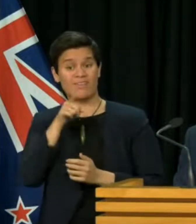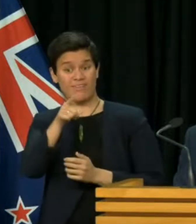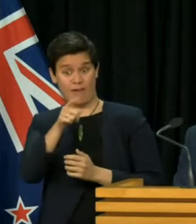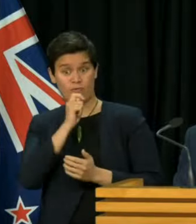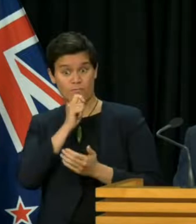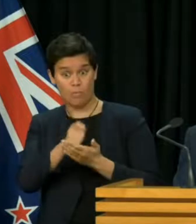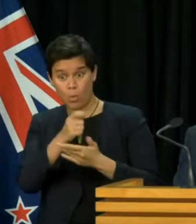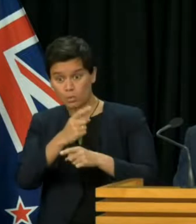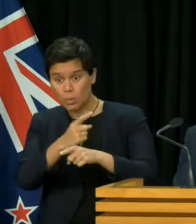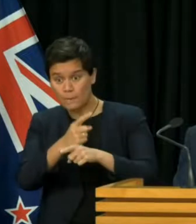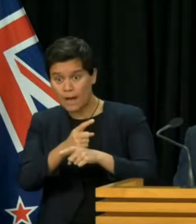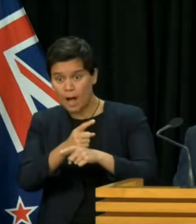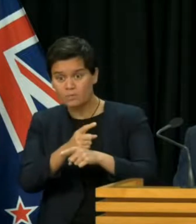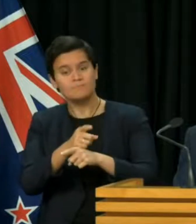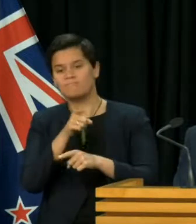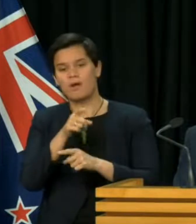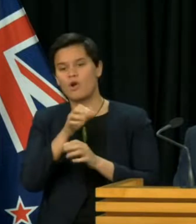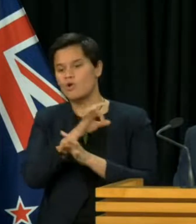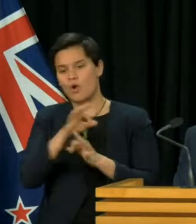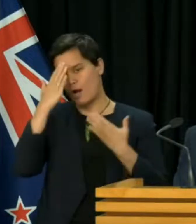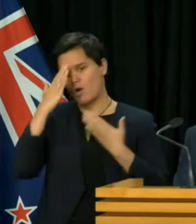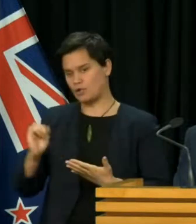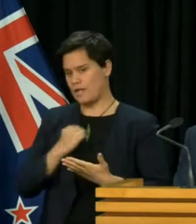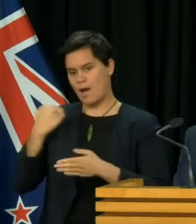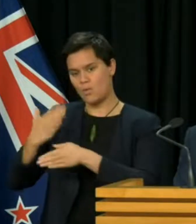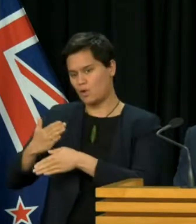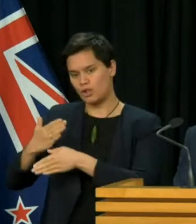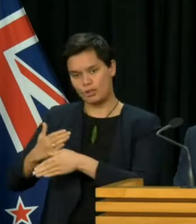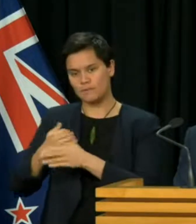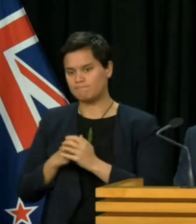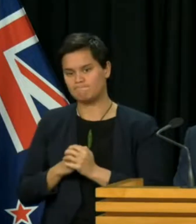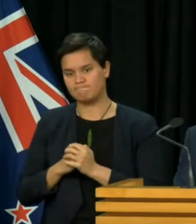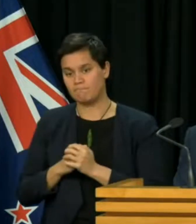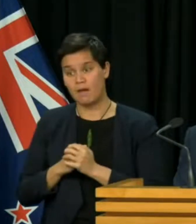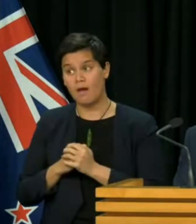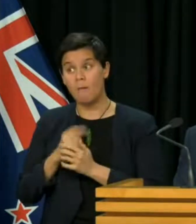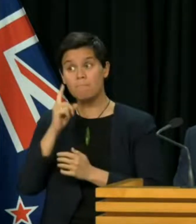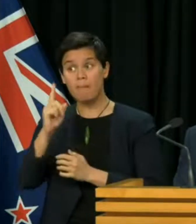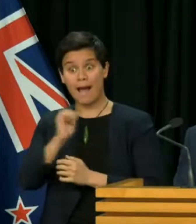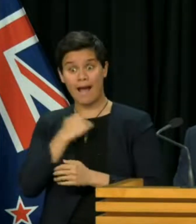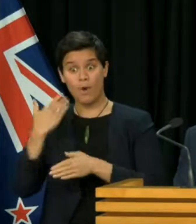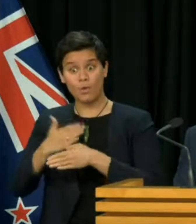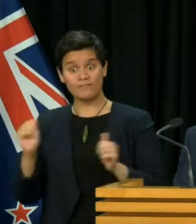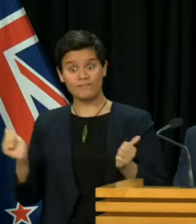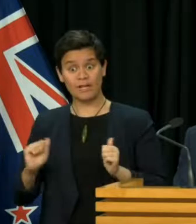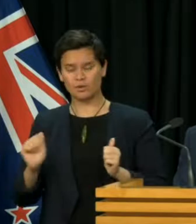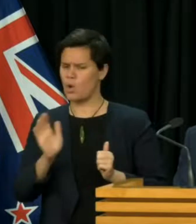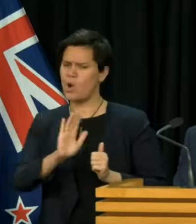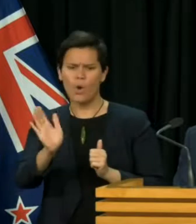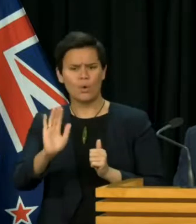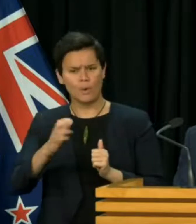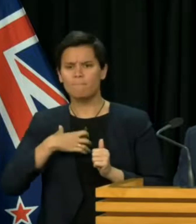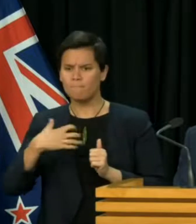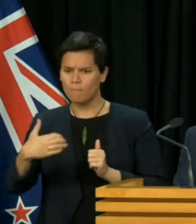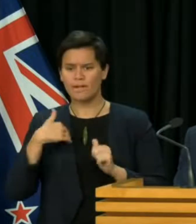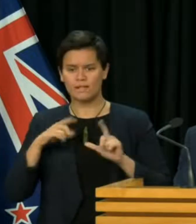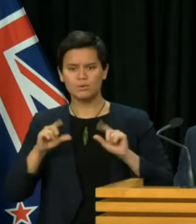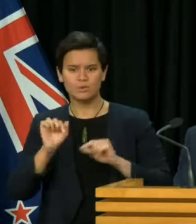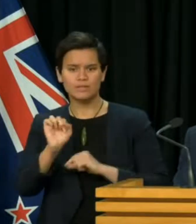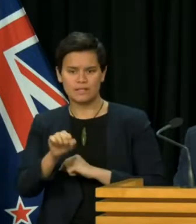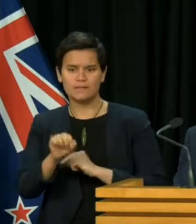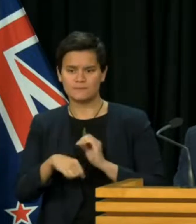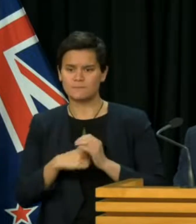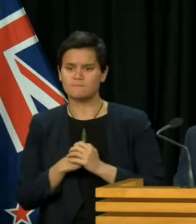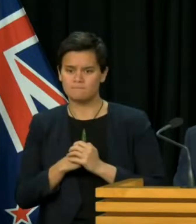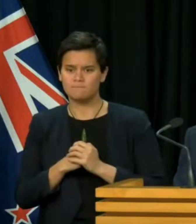that's being made there. Would I agree that there's more to do? Yes. But we actually gave ourselves a time frame to